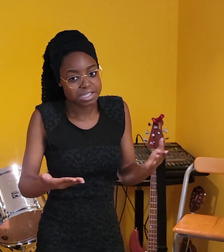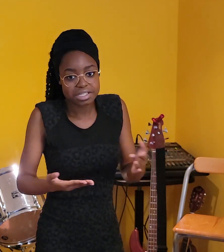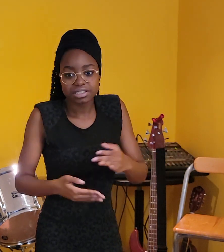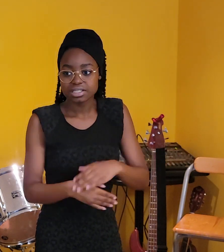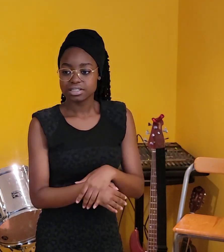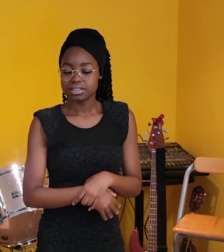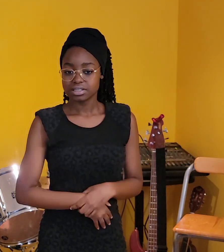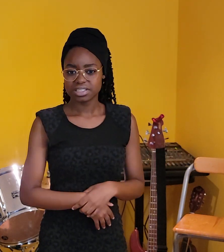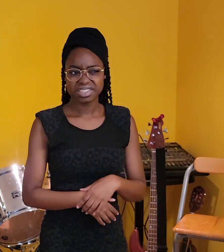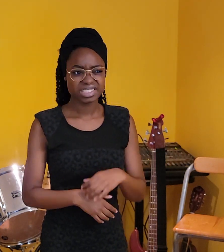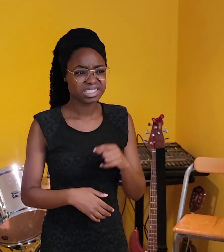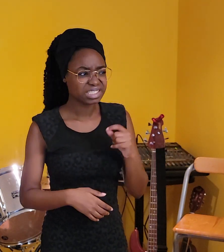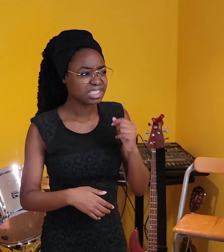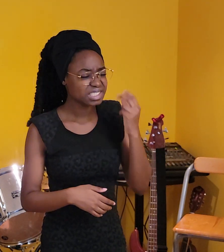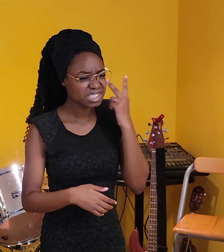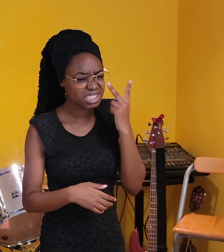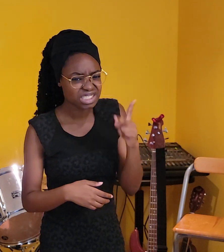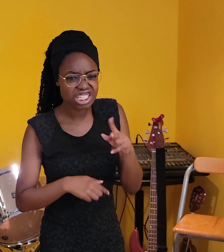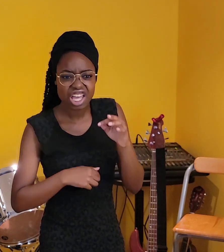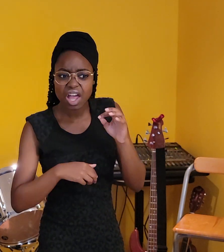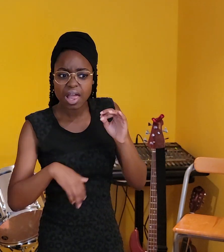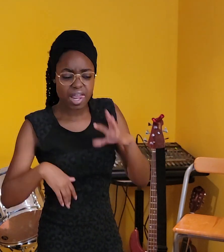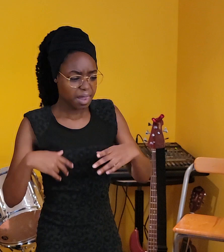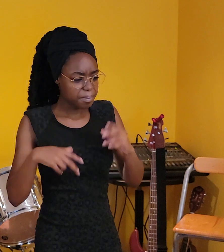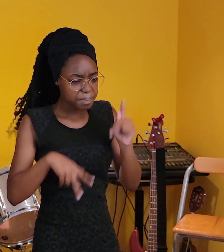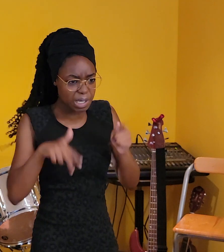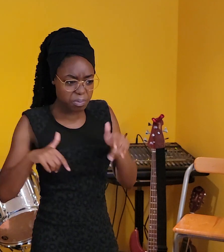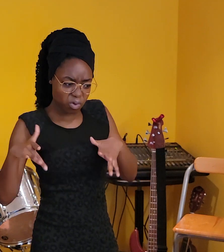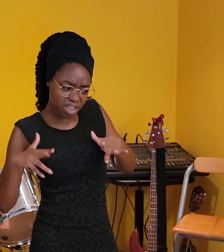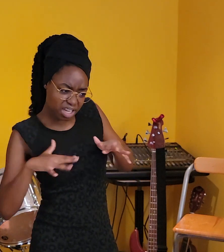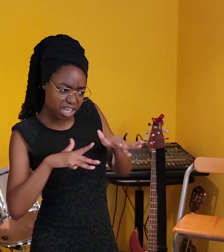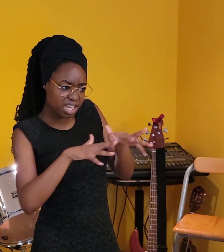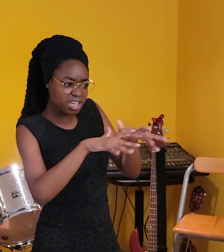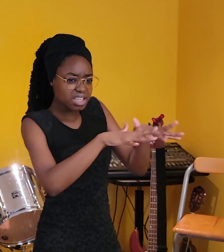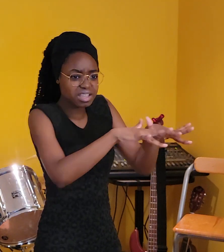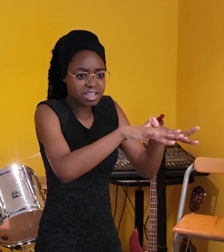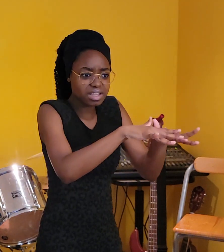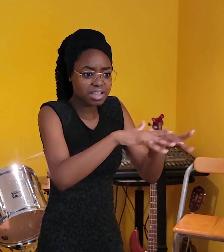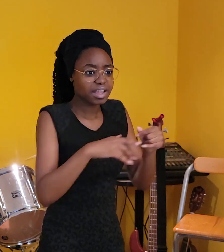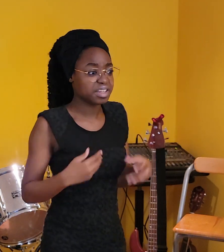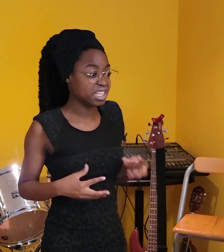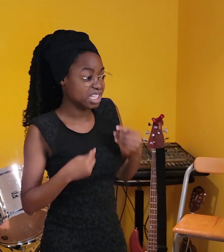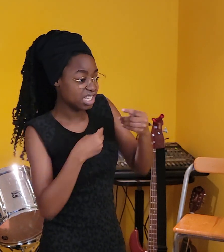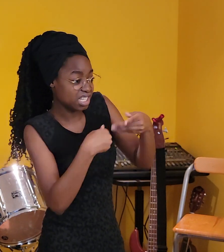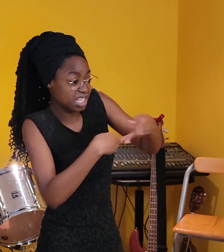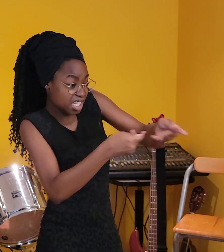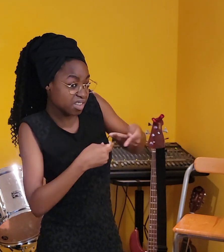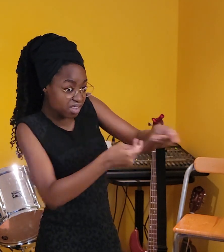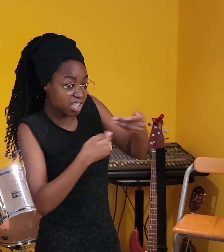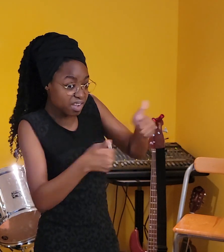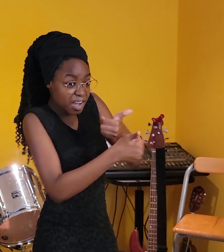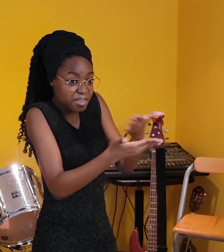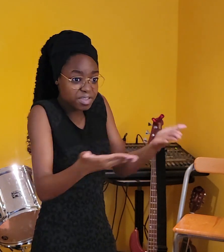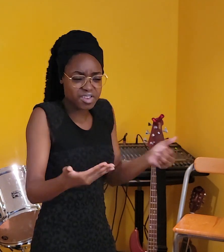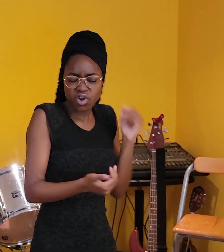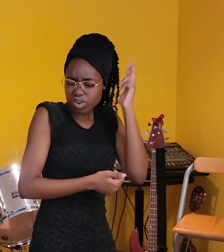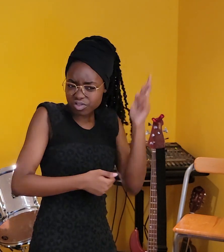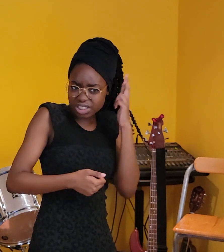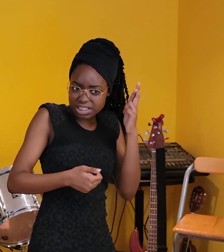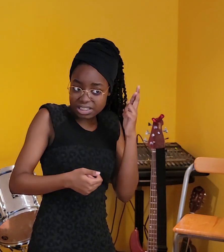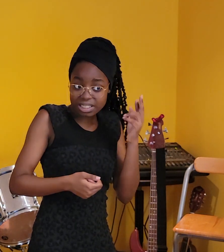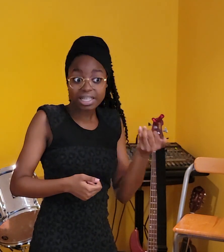people flocking to these charis probra, giving all they have because they have an expectation that God is going to meet their